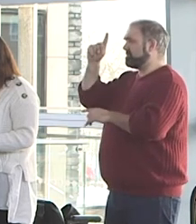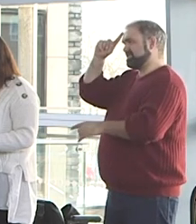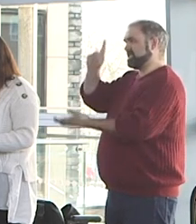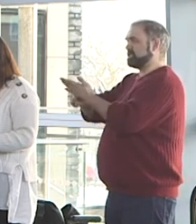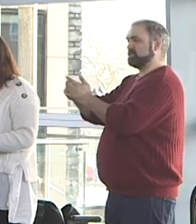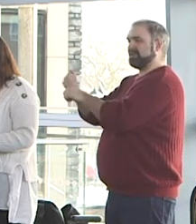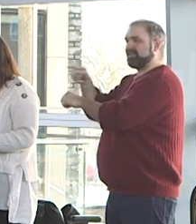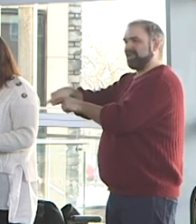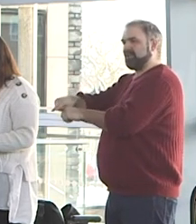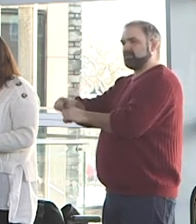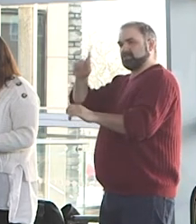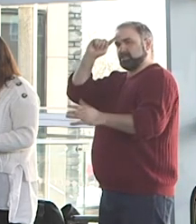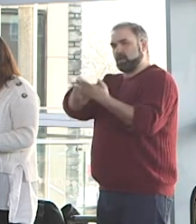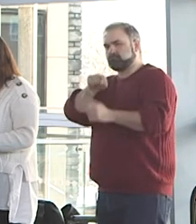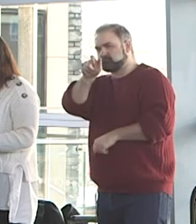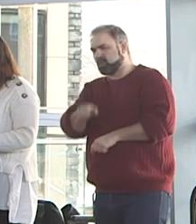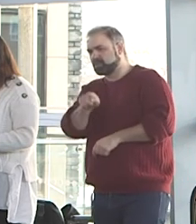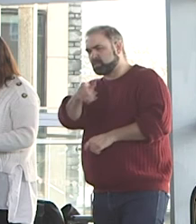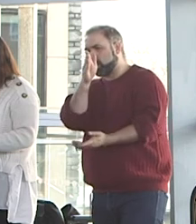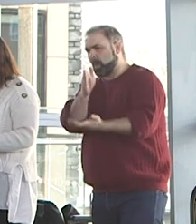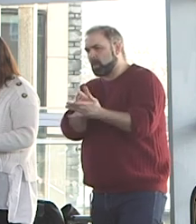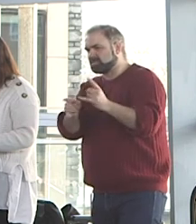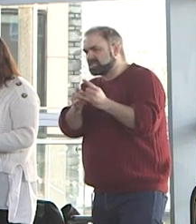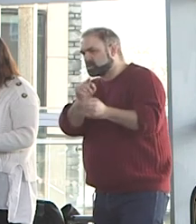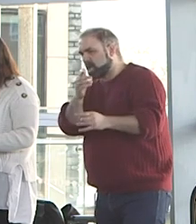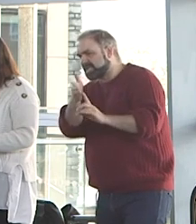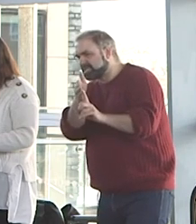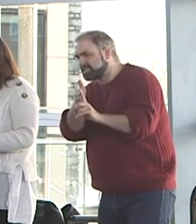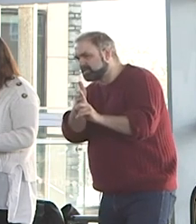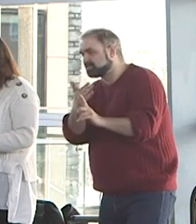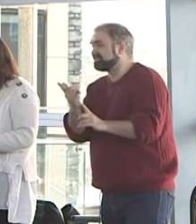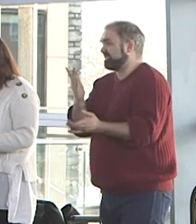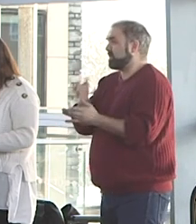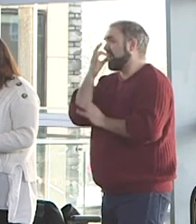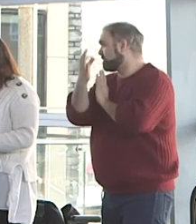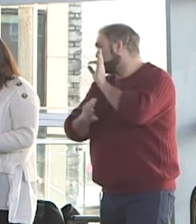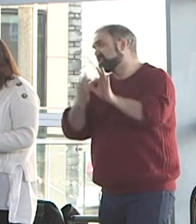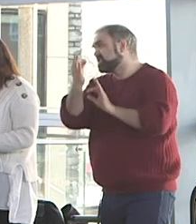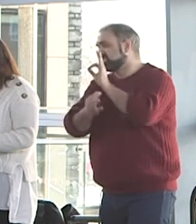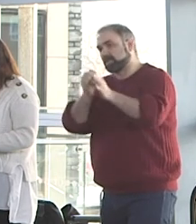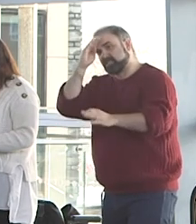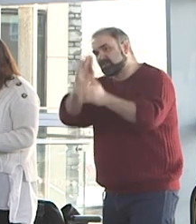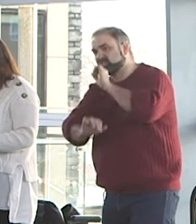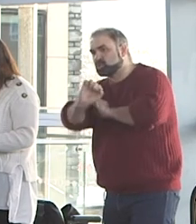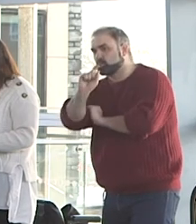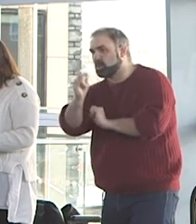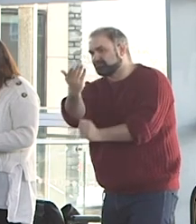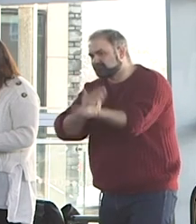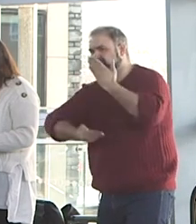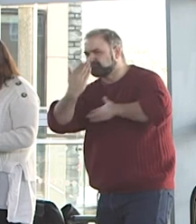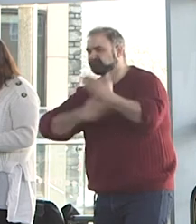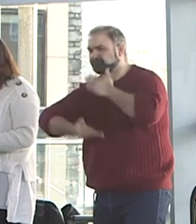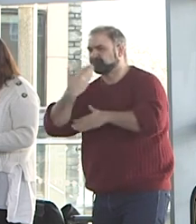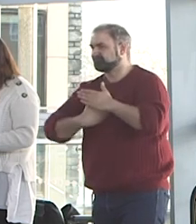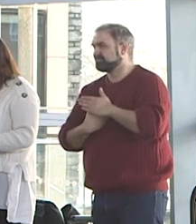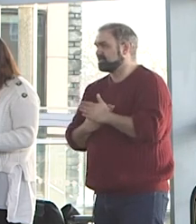has to authenticate the claimant's sexual identity objectively by questioning sexual experiences.